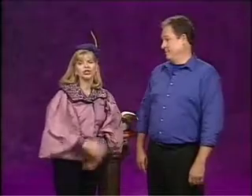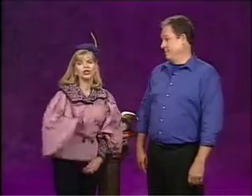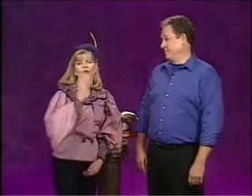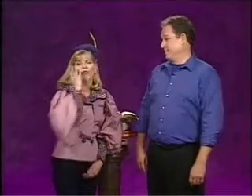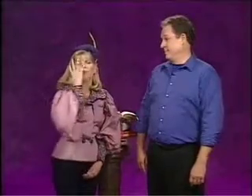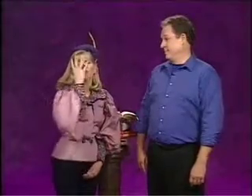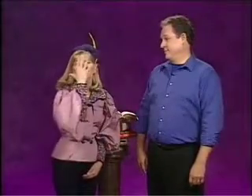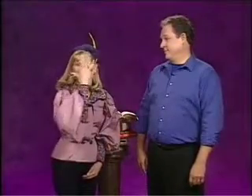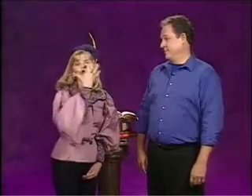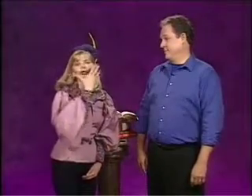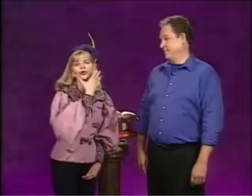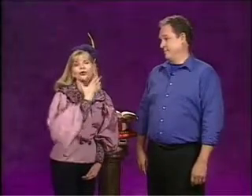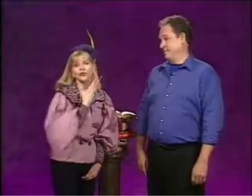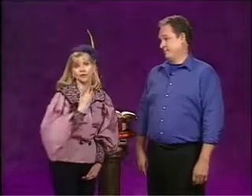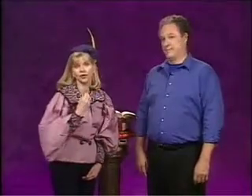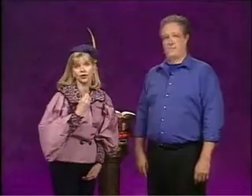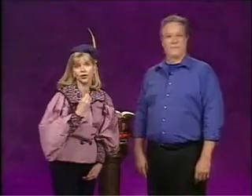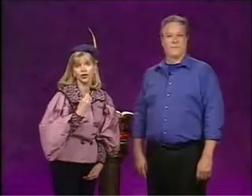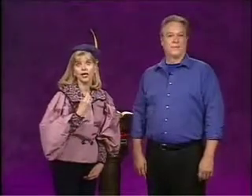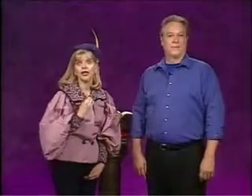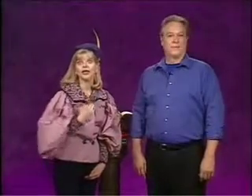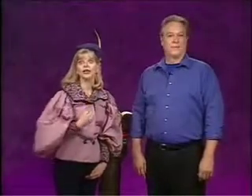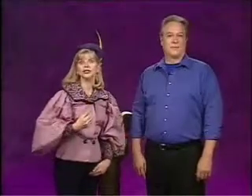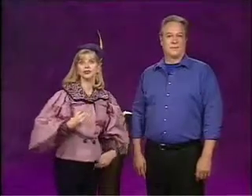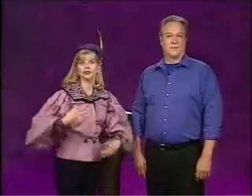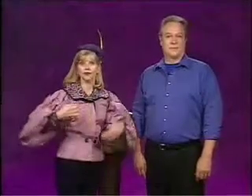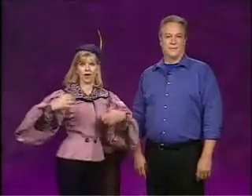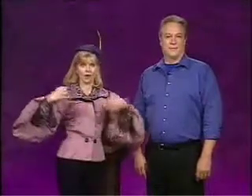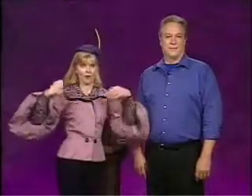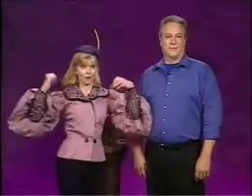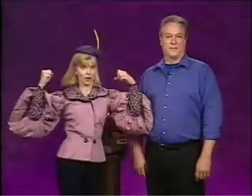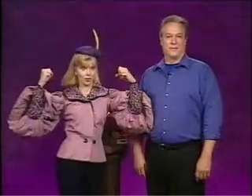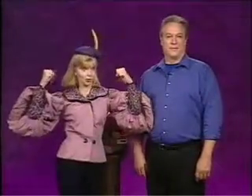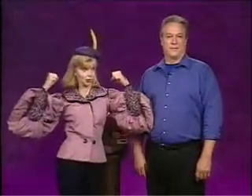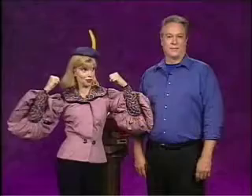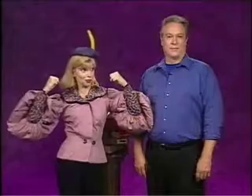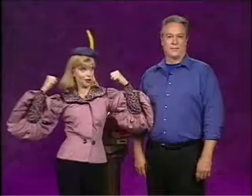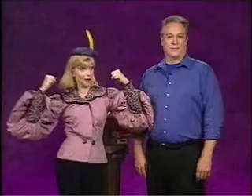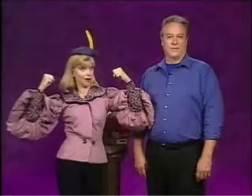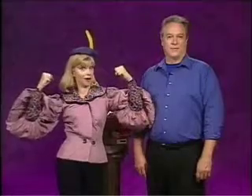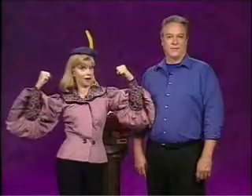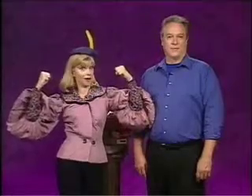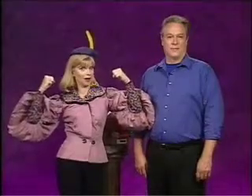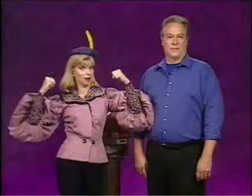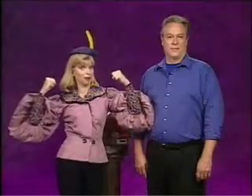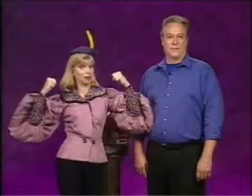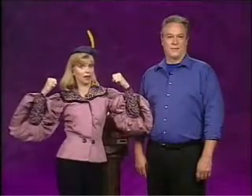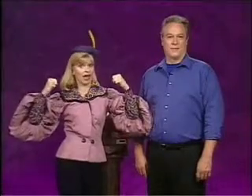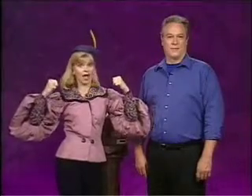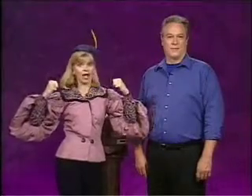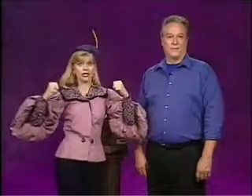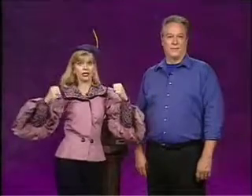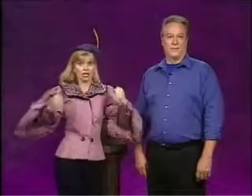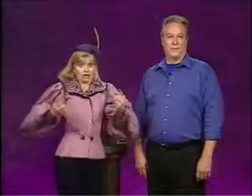so beautiful. He's very strong. And